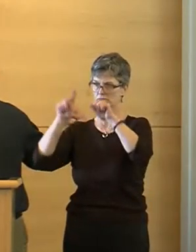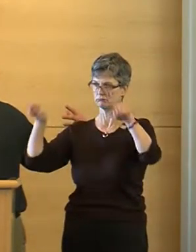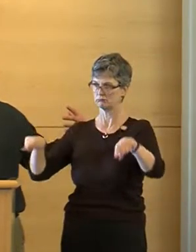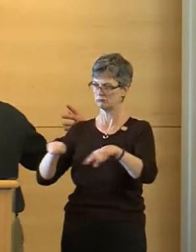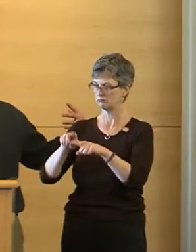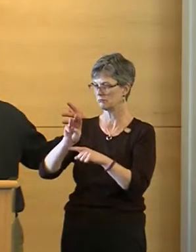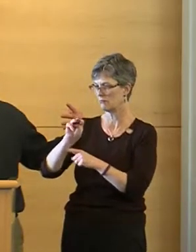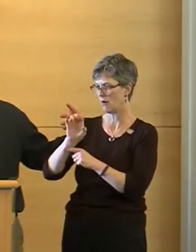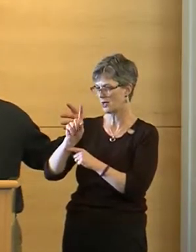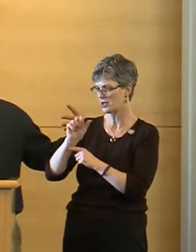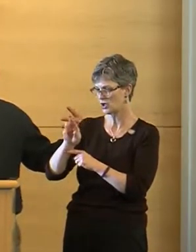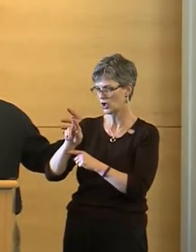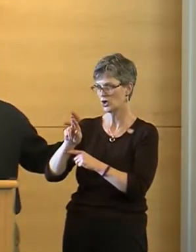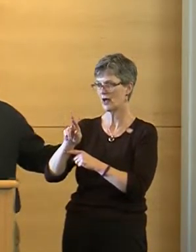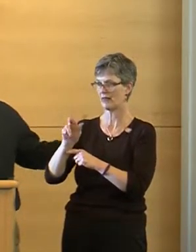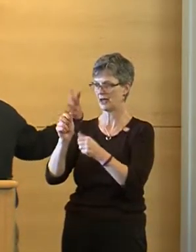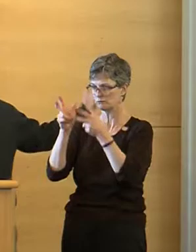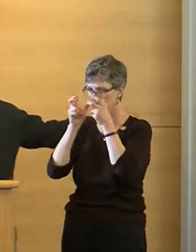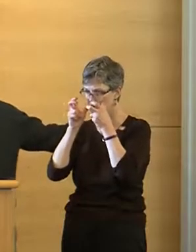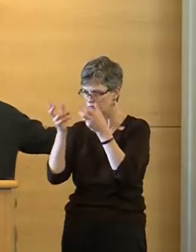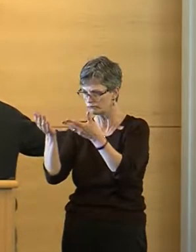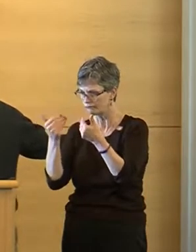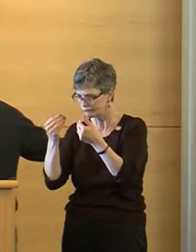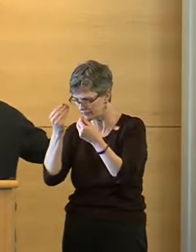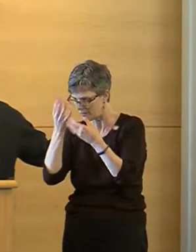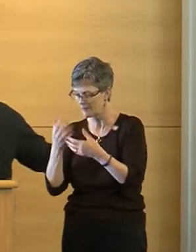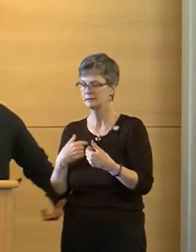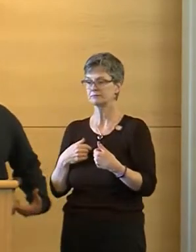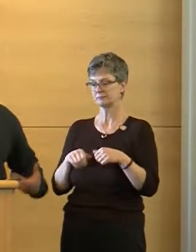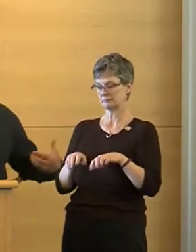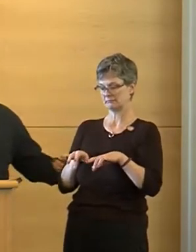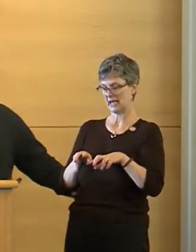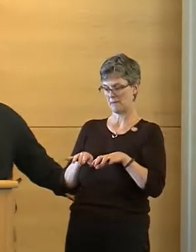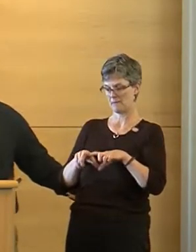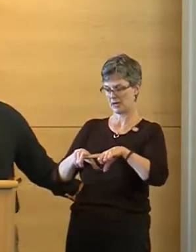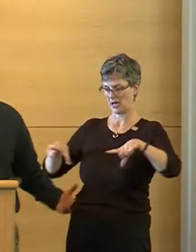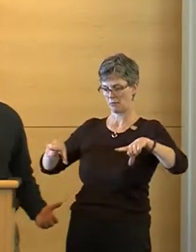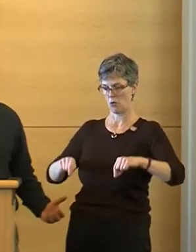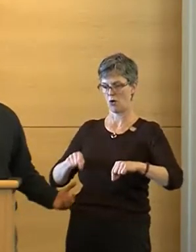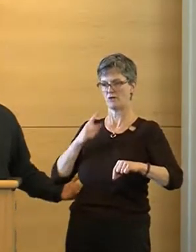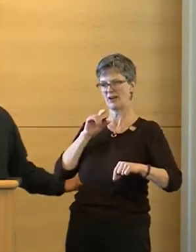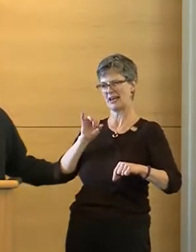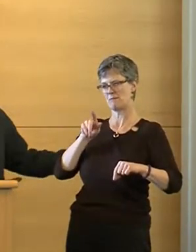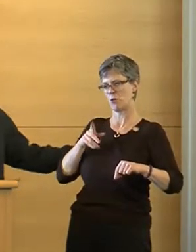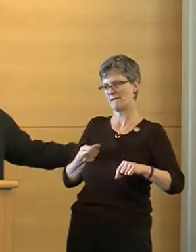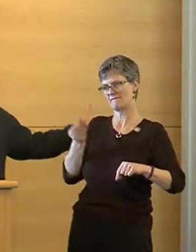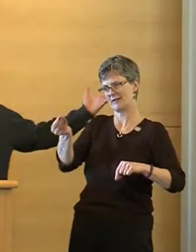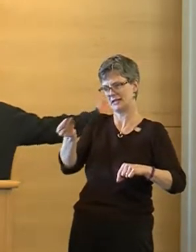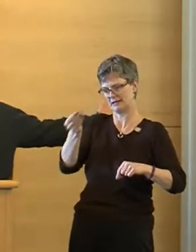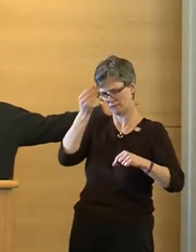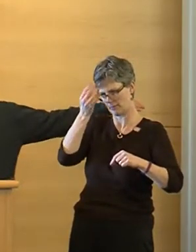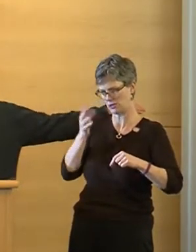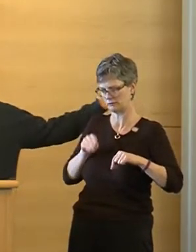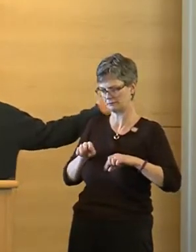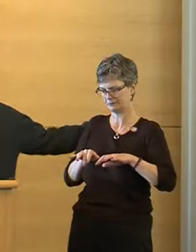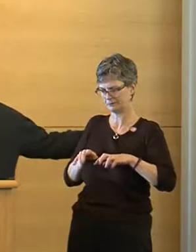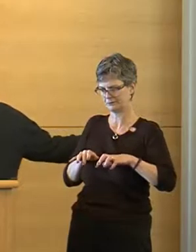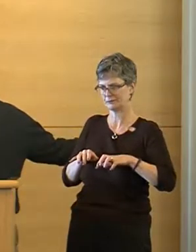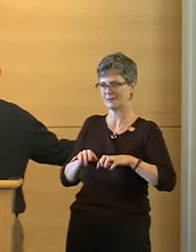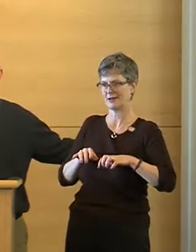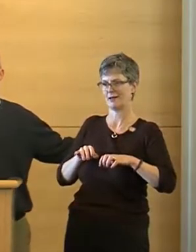user. The typical computer user, kind of the standard model for interacting with a computer, is you've